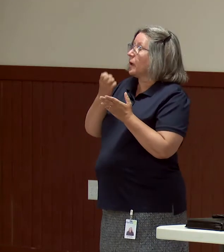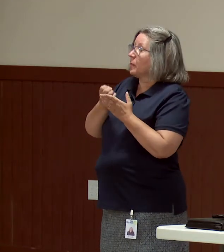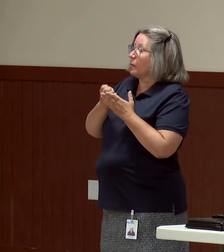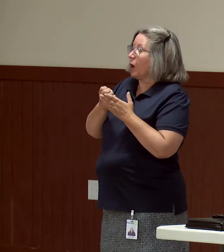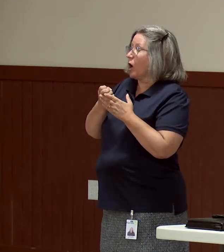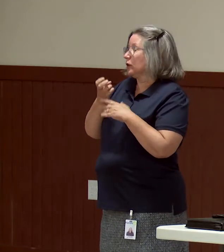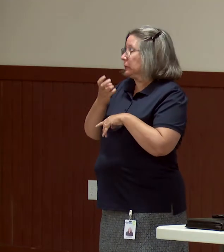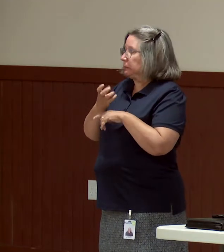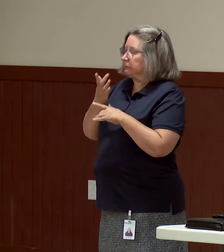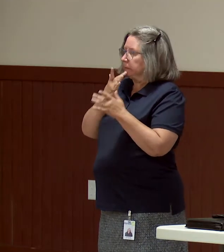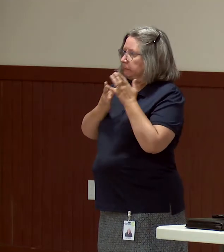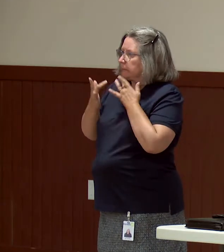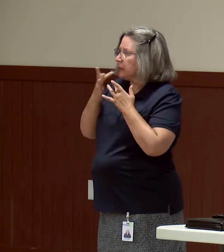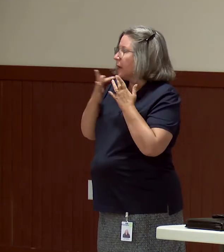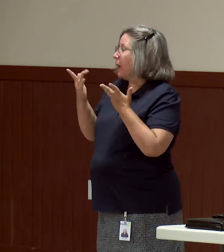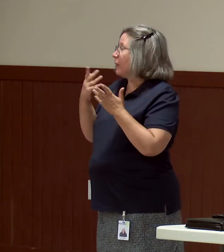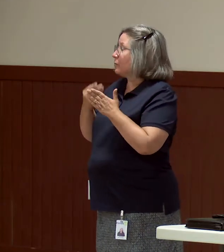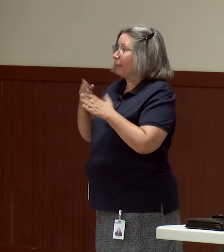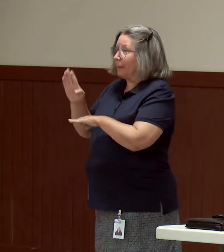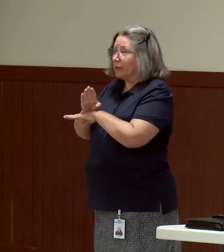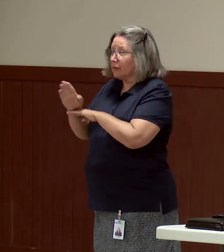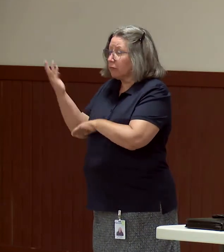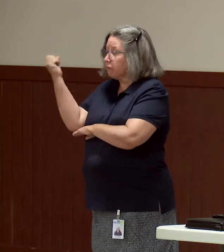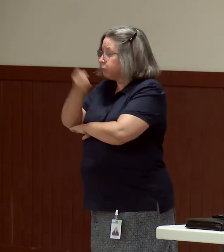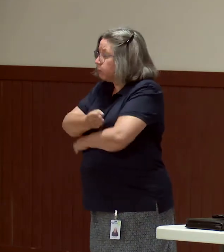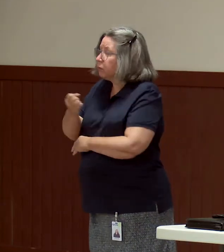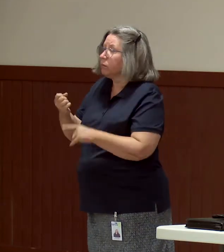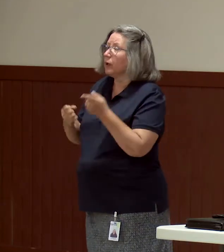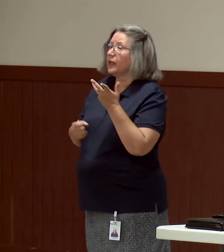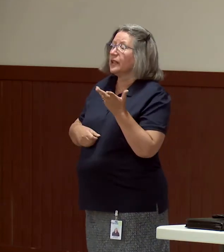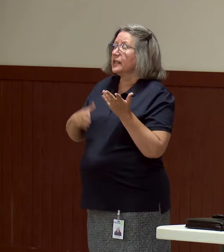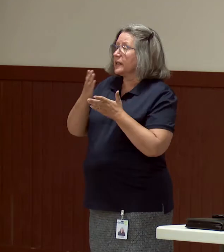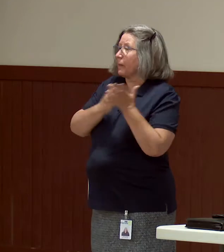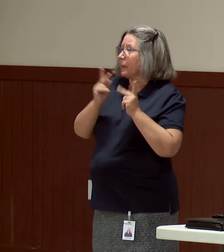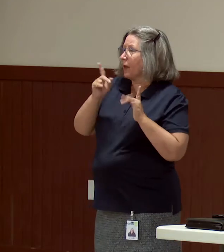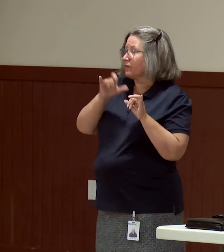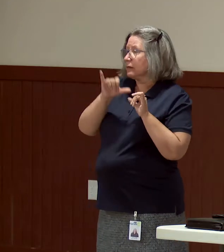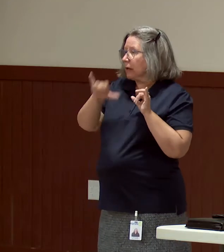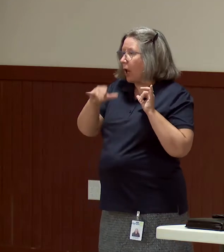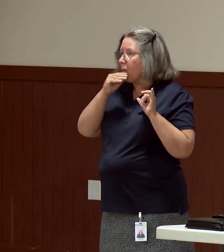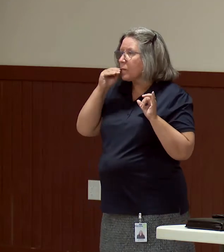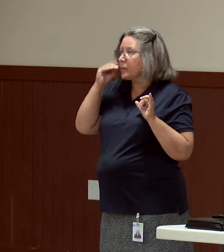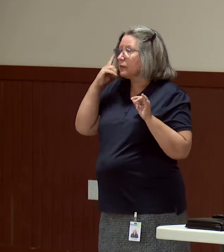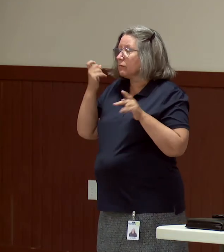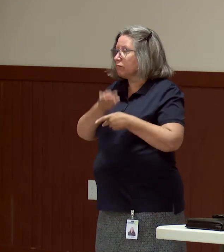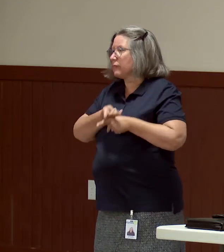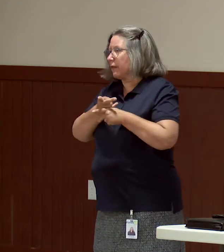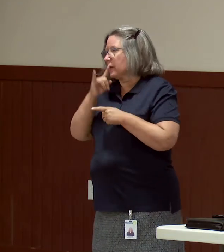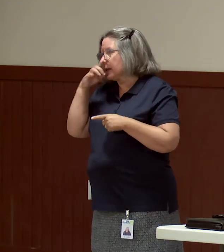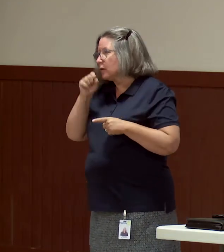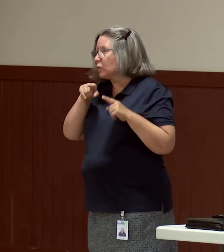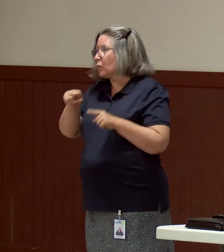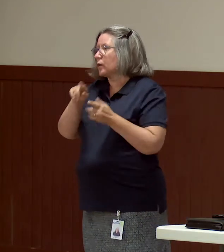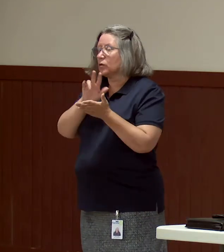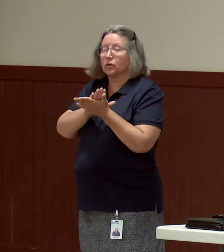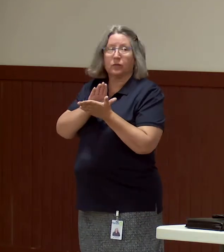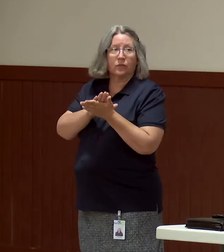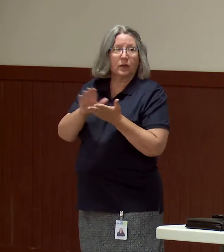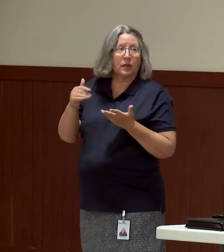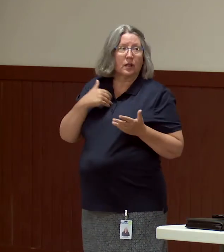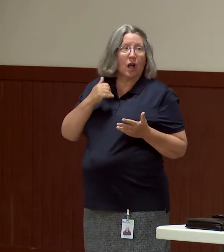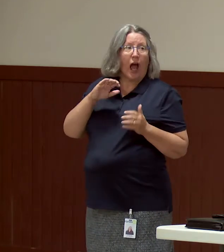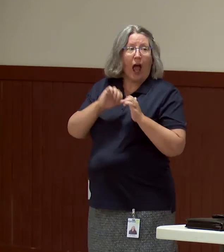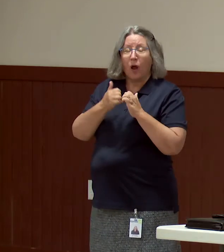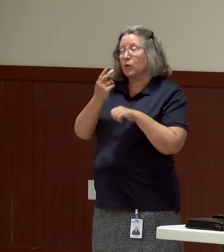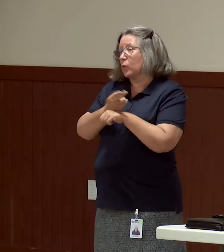jobs, or folks who have had to stay home because their kids are doing online learning, something like that. And the list of eligible uses,